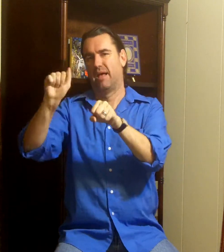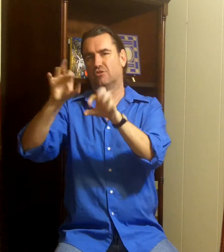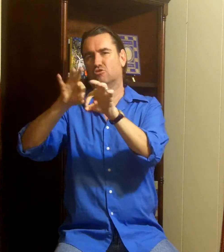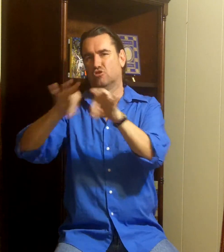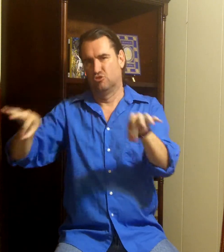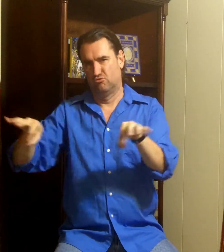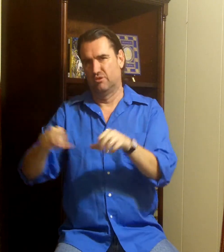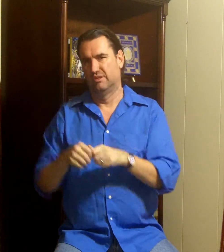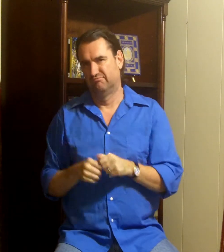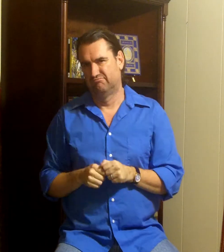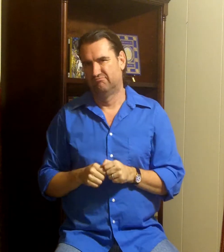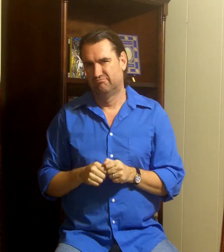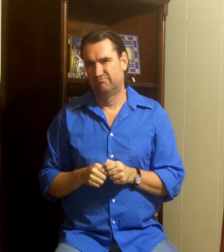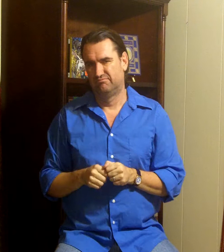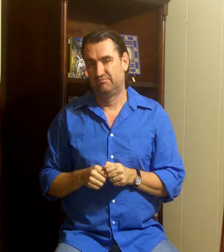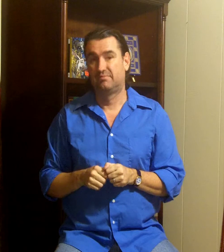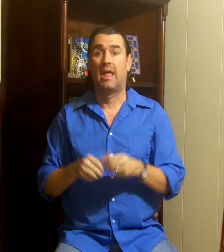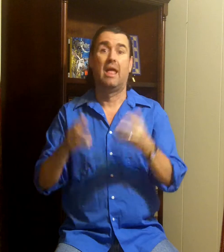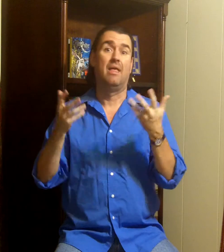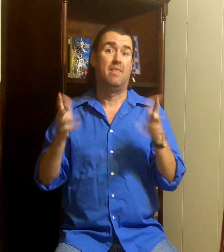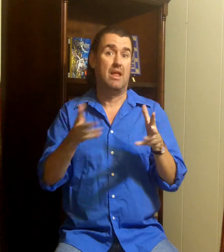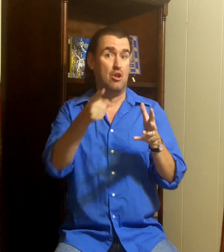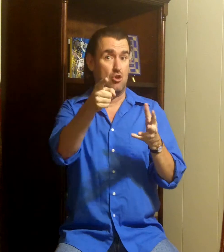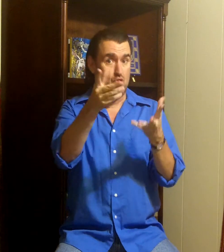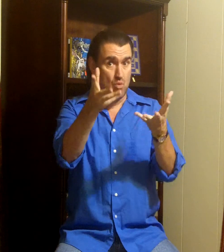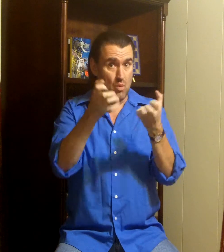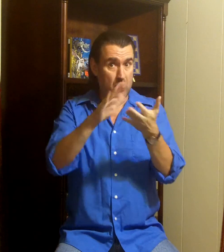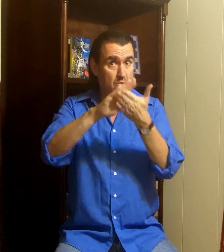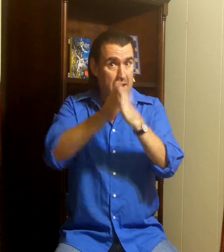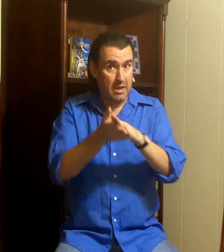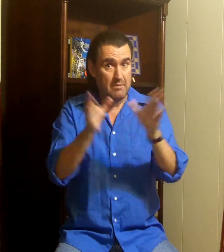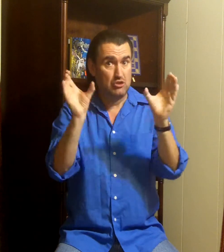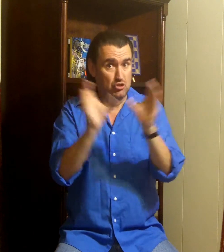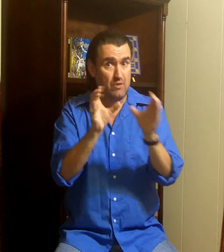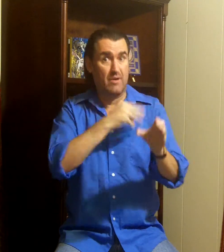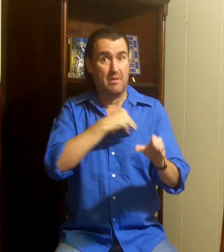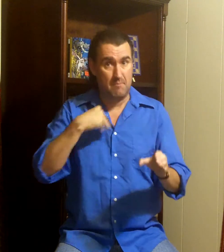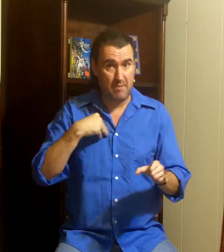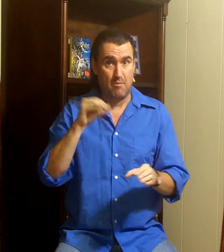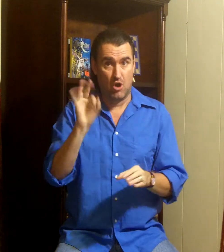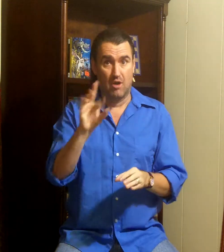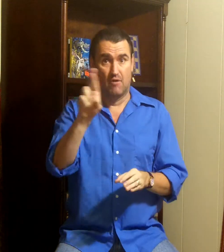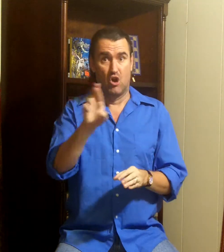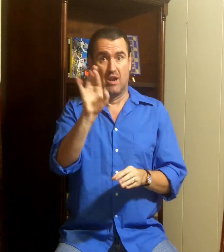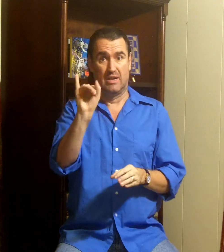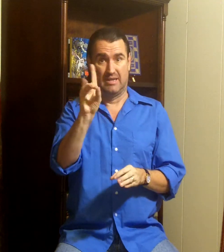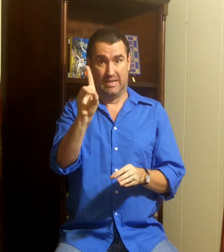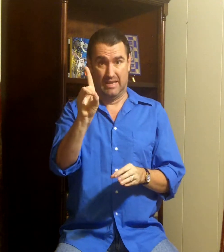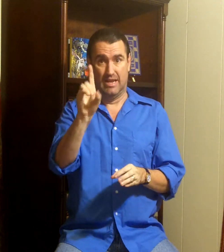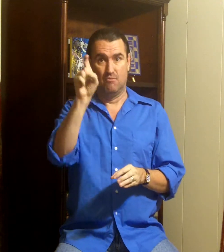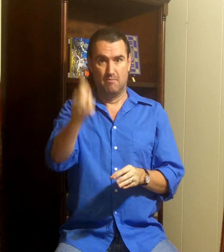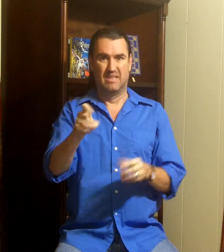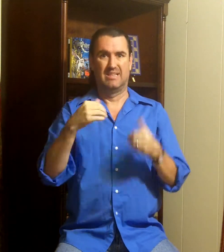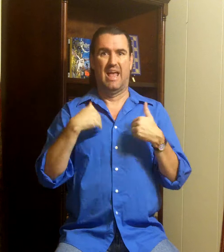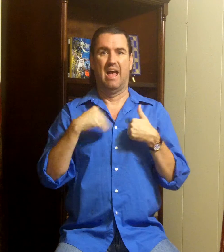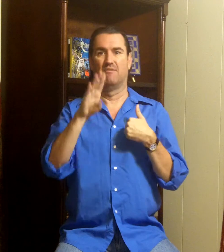To be a certified member of RID, FYI, you do need to have a bachelor's degree. So let's say you wanted to